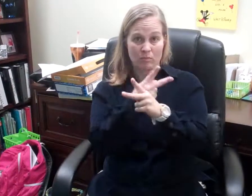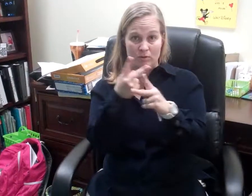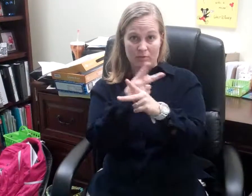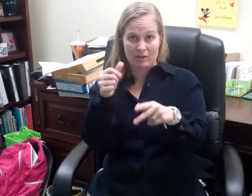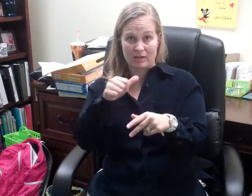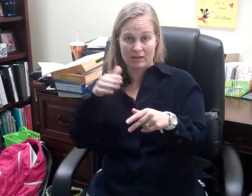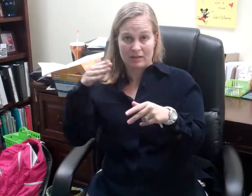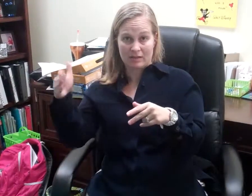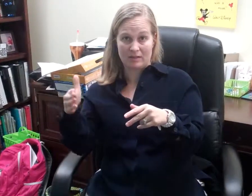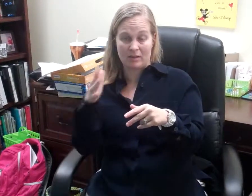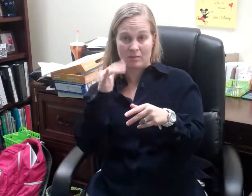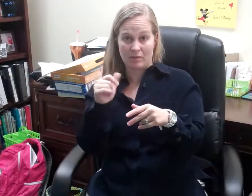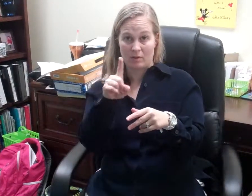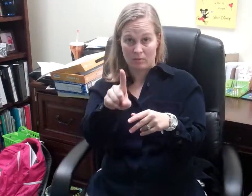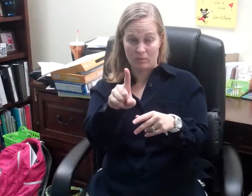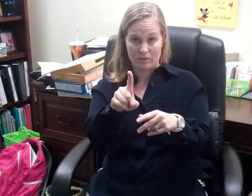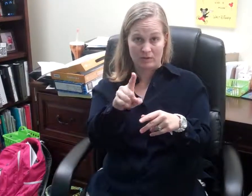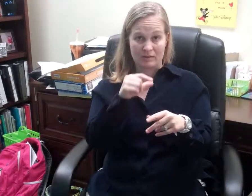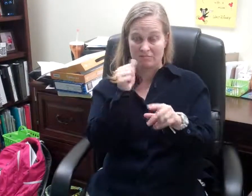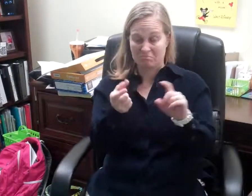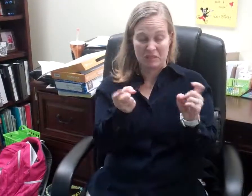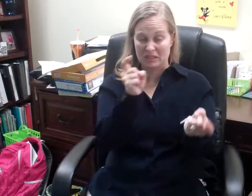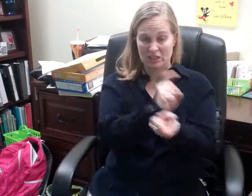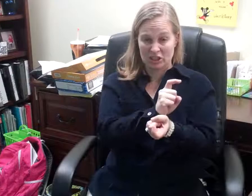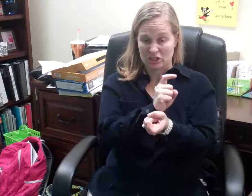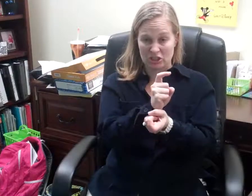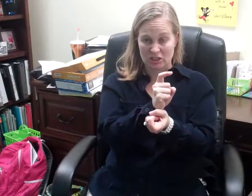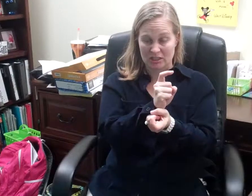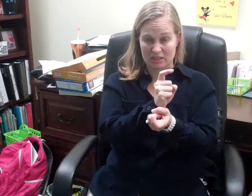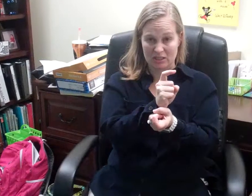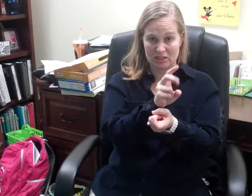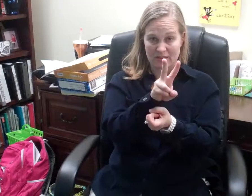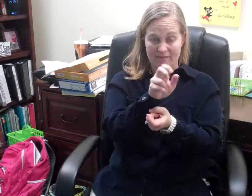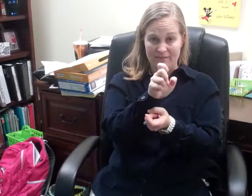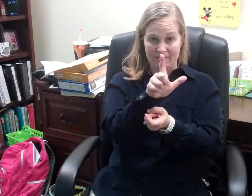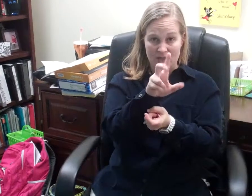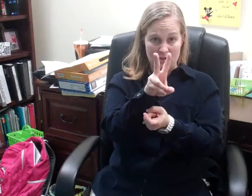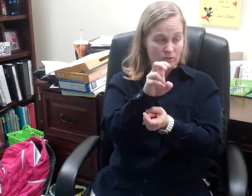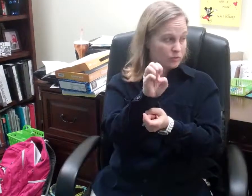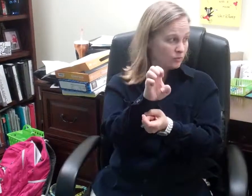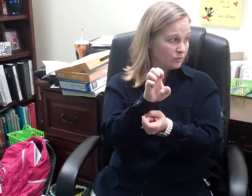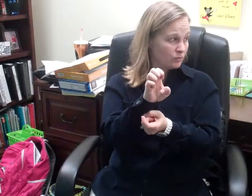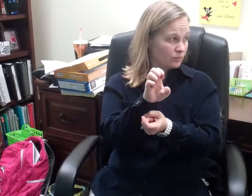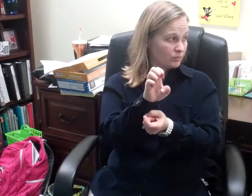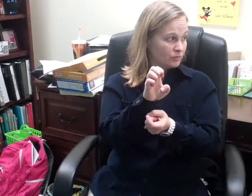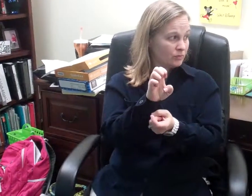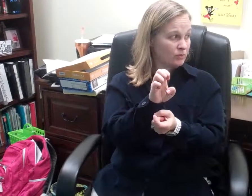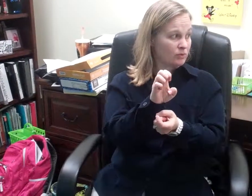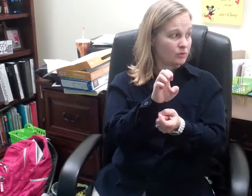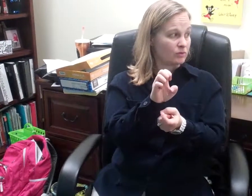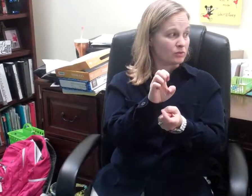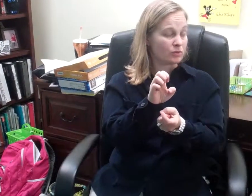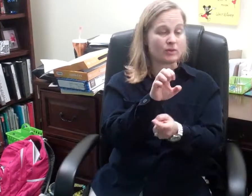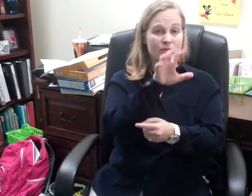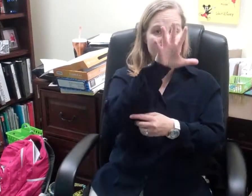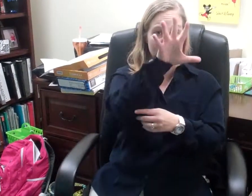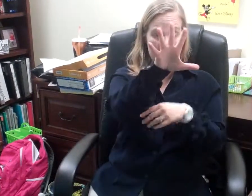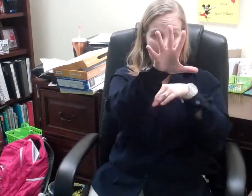it doesn't change its value. So our first fraction becomes 5 over